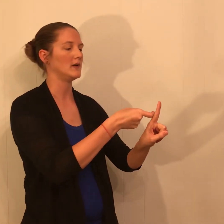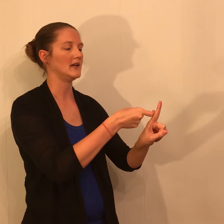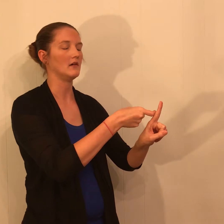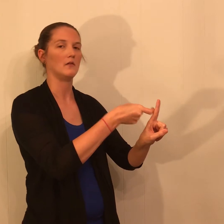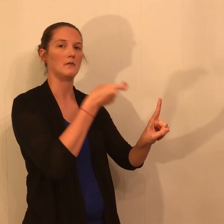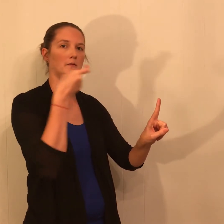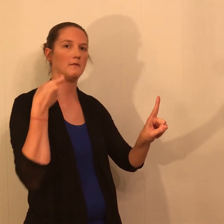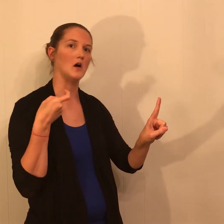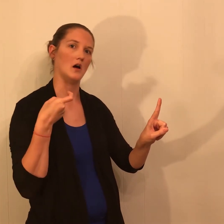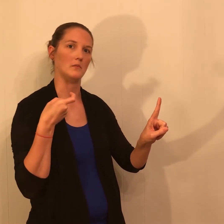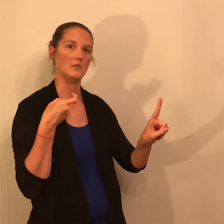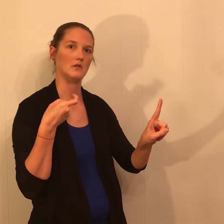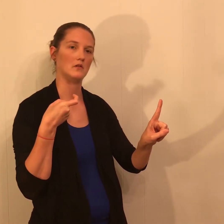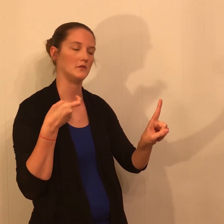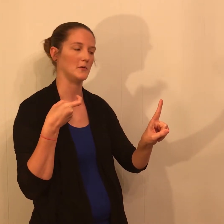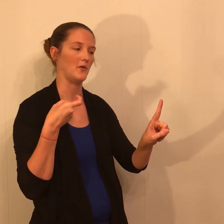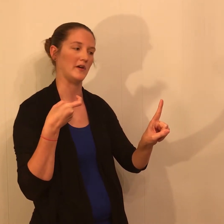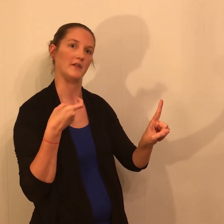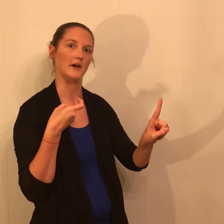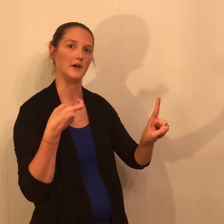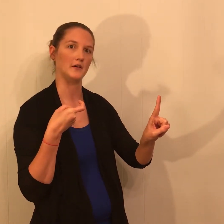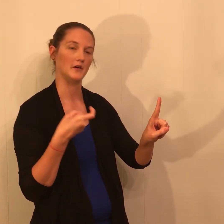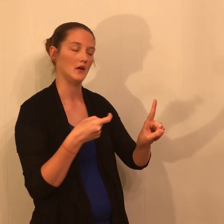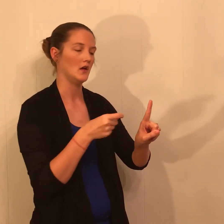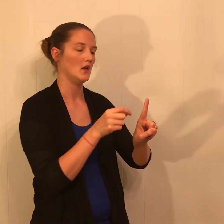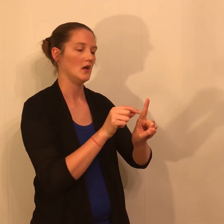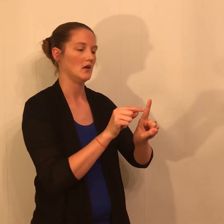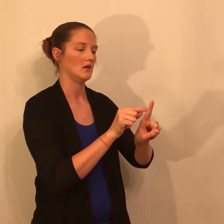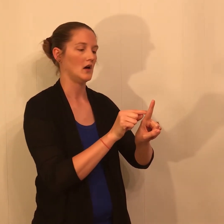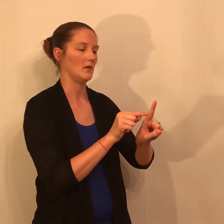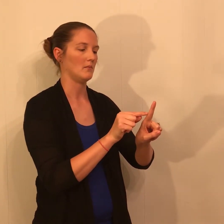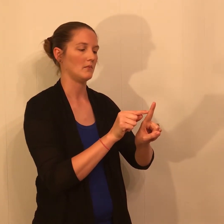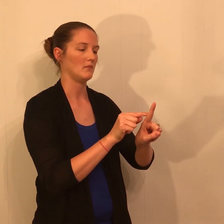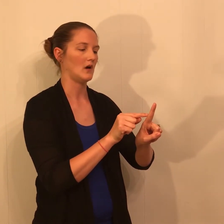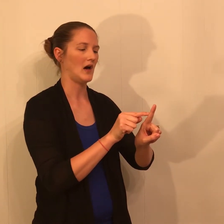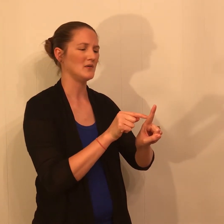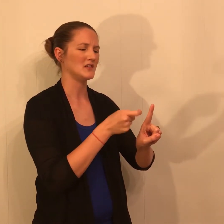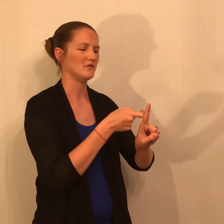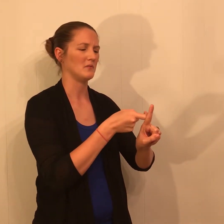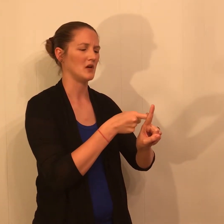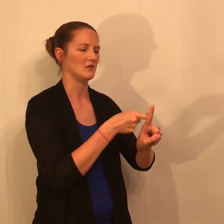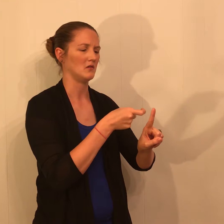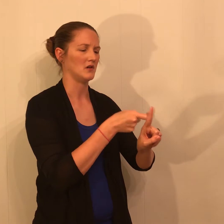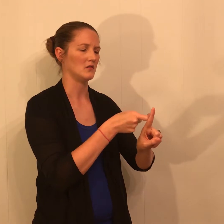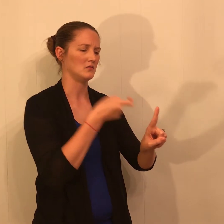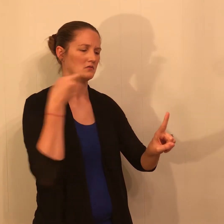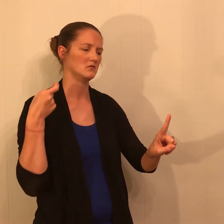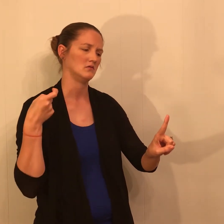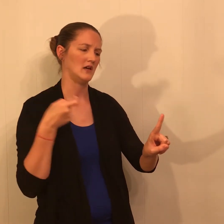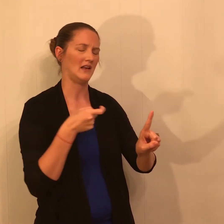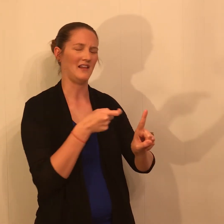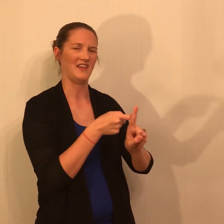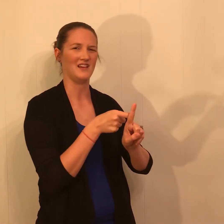it from your pointer finger. I always go from knuckle to knuckle, and I think like